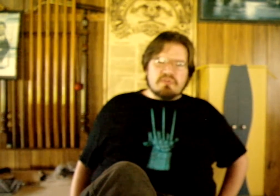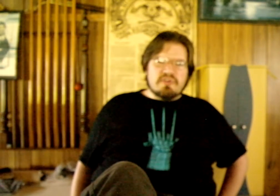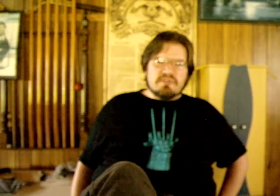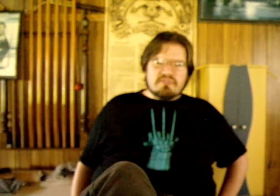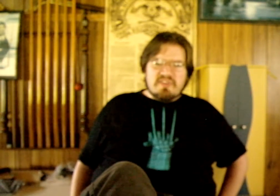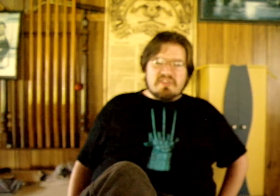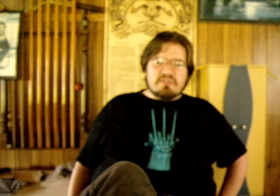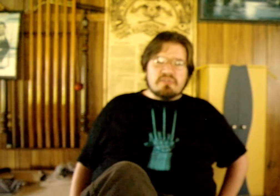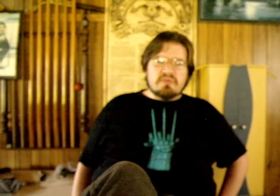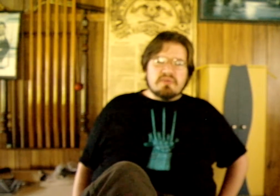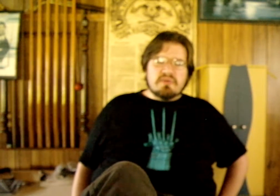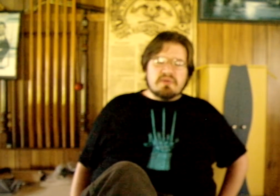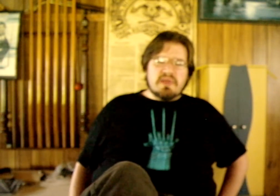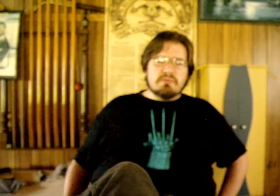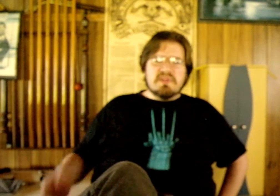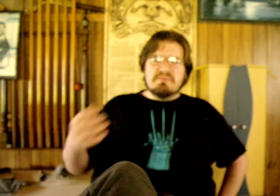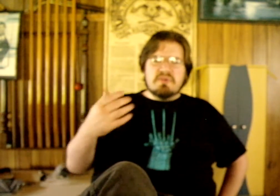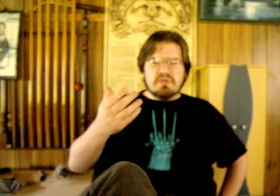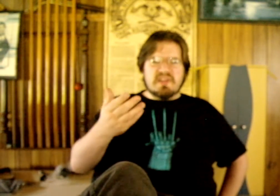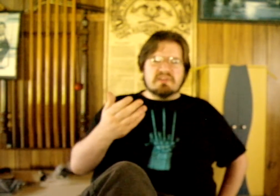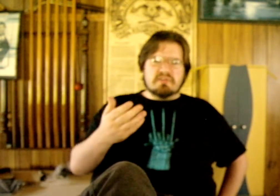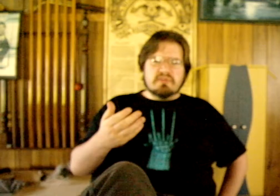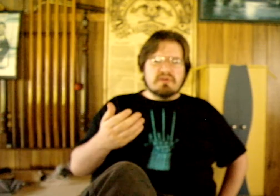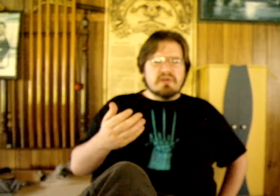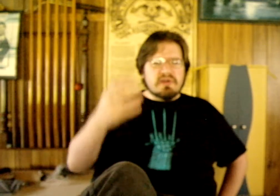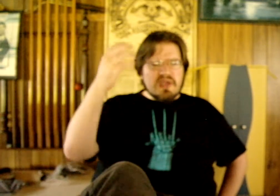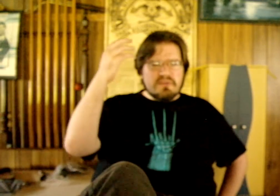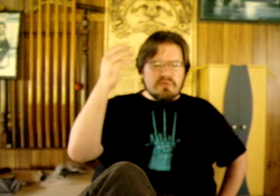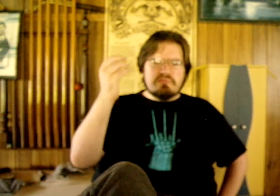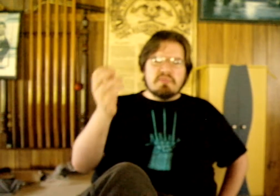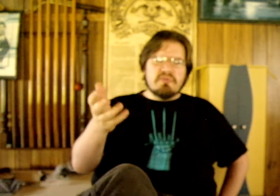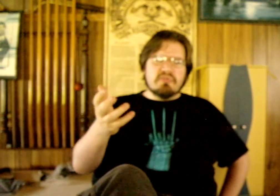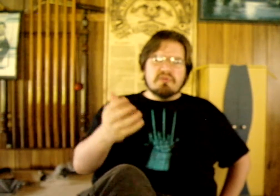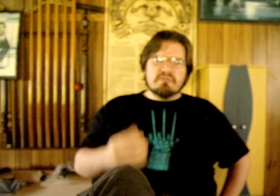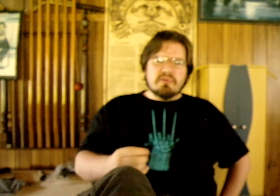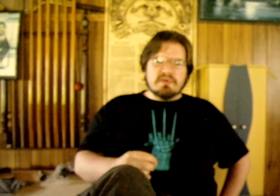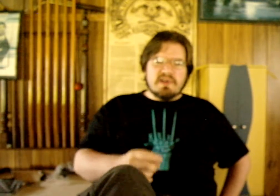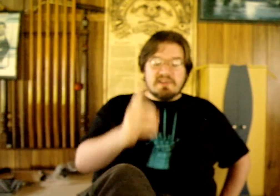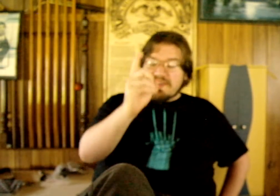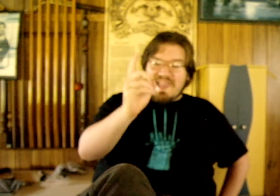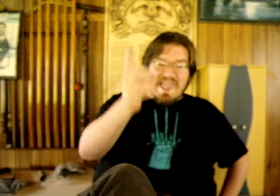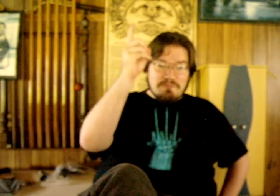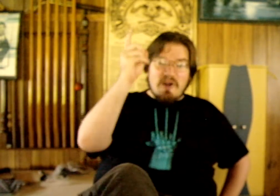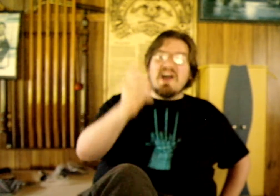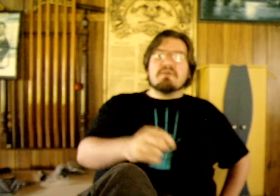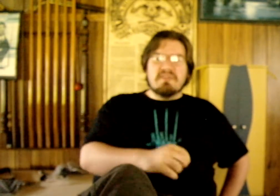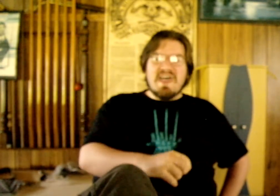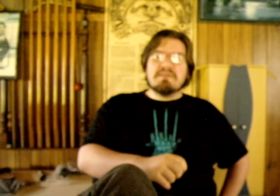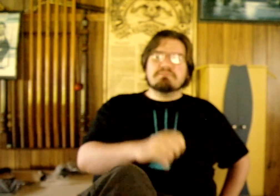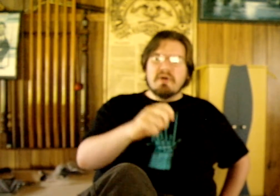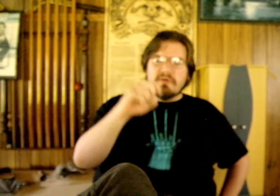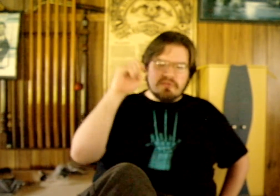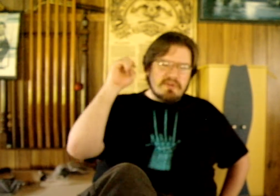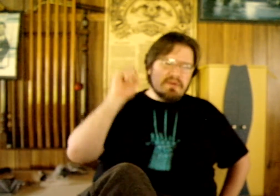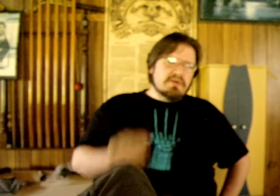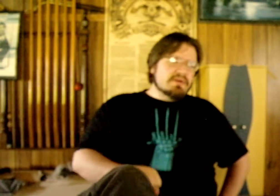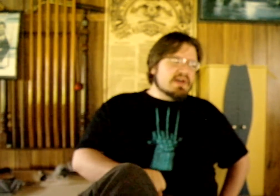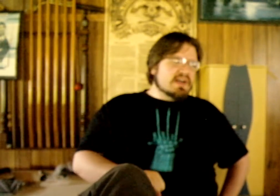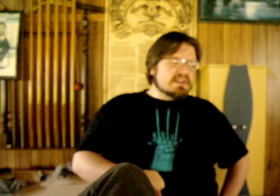your feelings. And we communicated. And we've both learned from it. And I am hiring that boat come hell